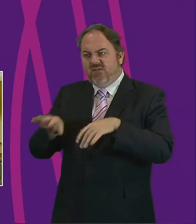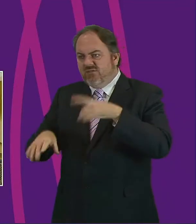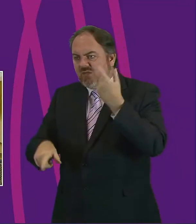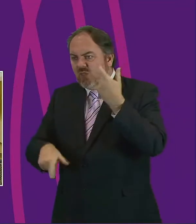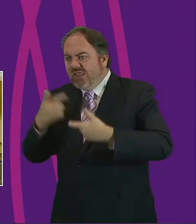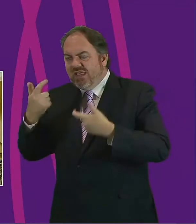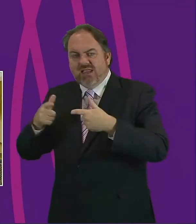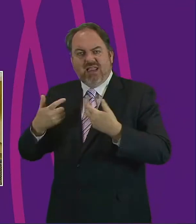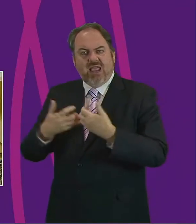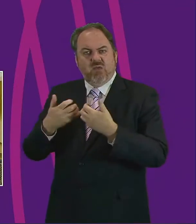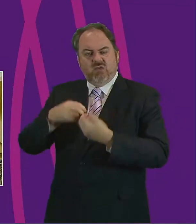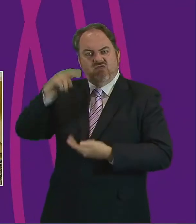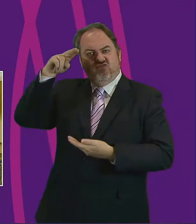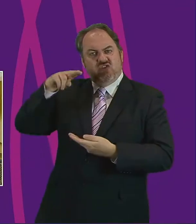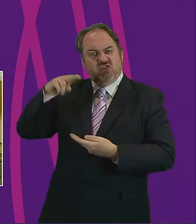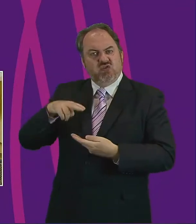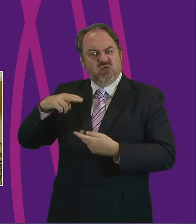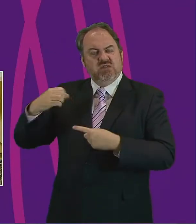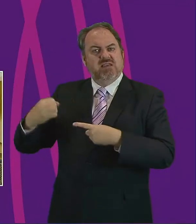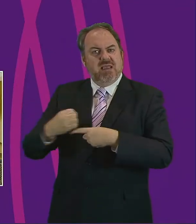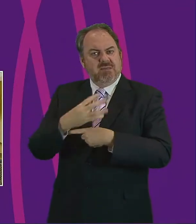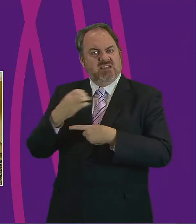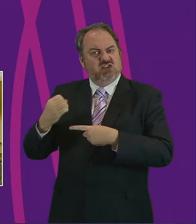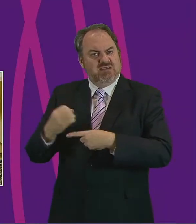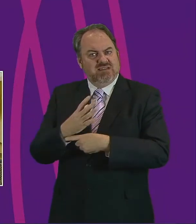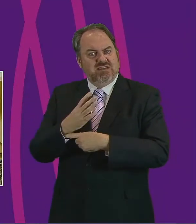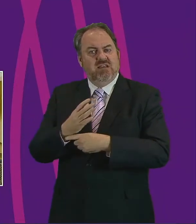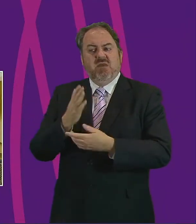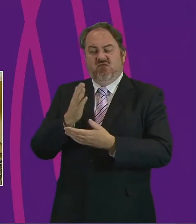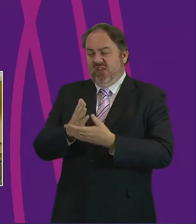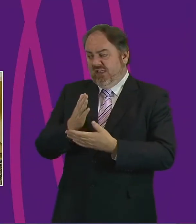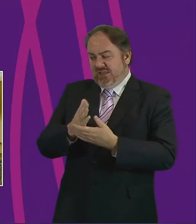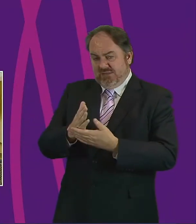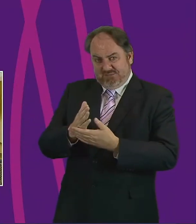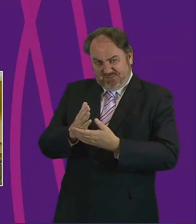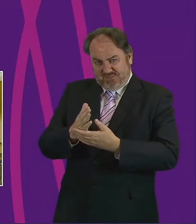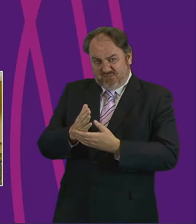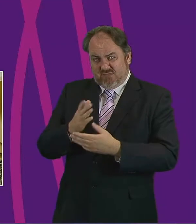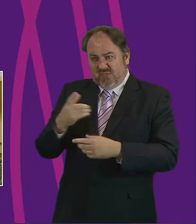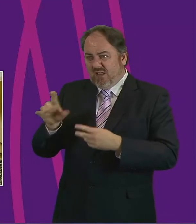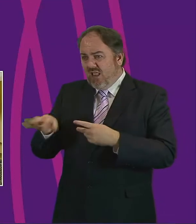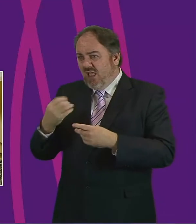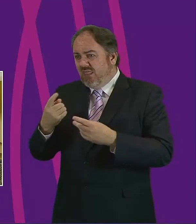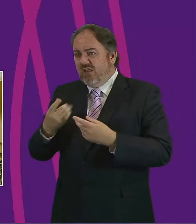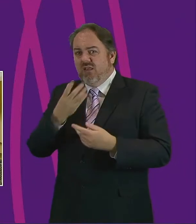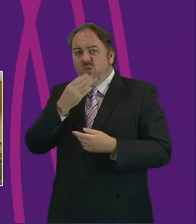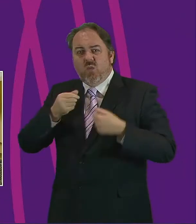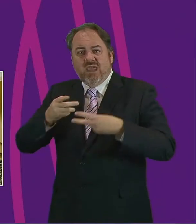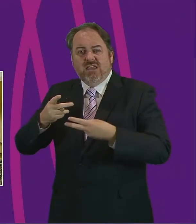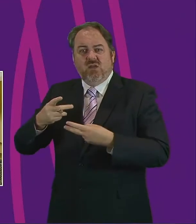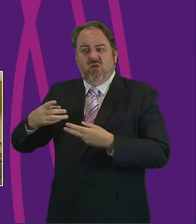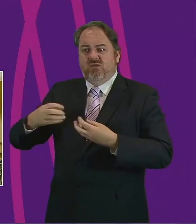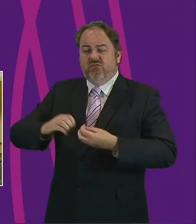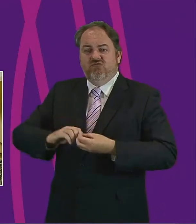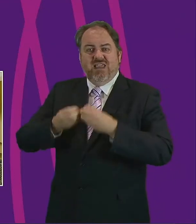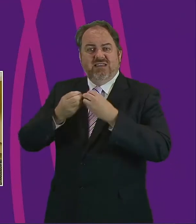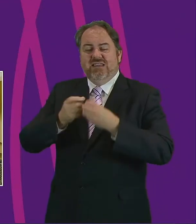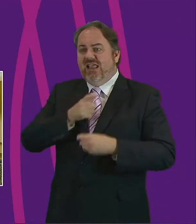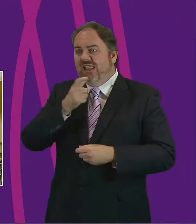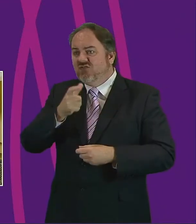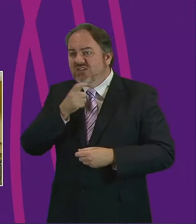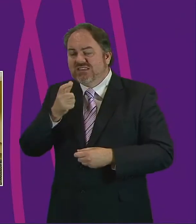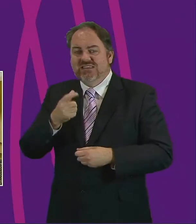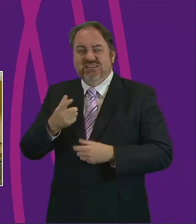the encouragements for behaviour change, but also the investments in alternative energy and in alternative ways of people travelling, heating their